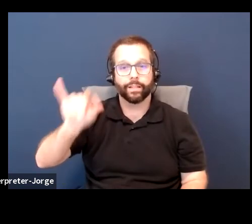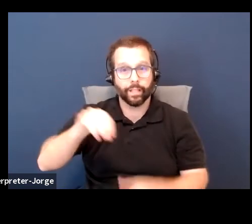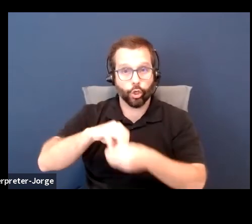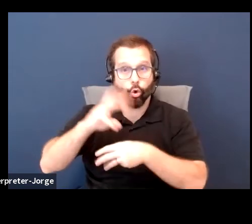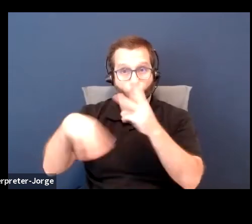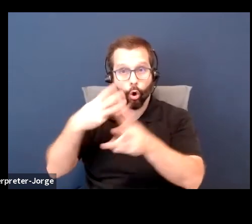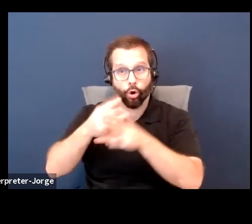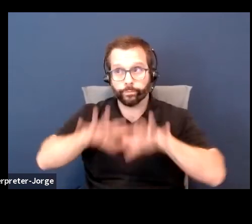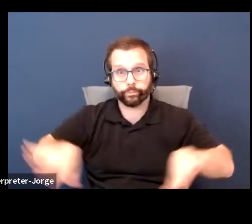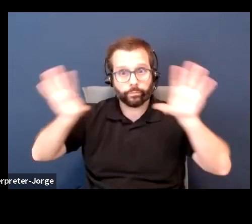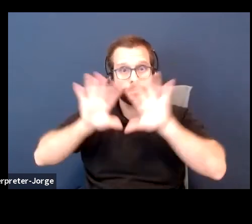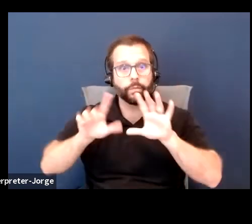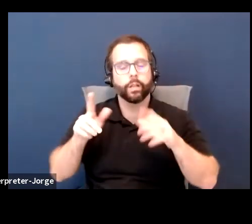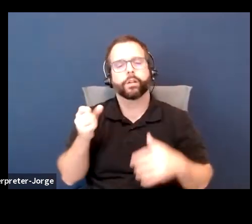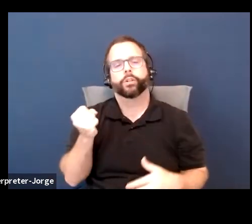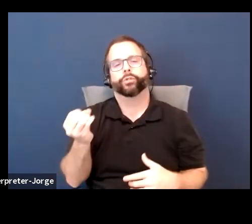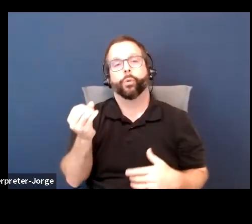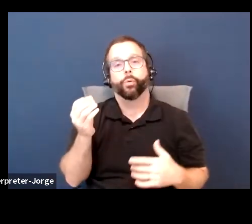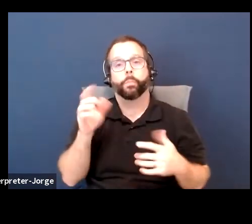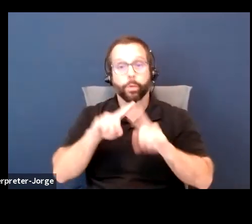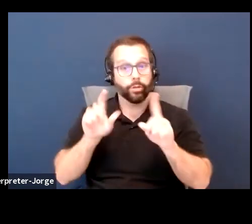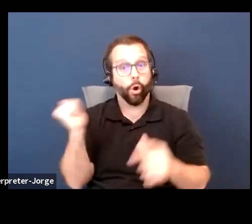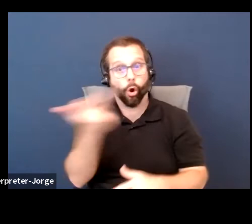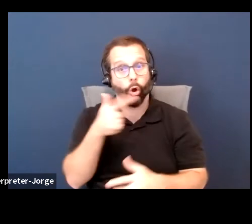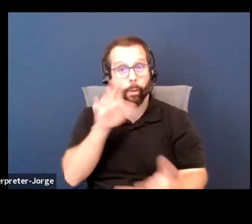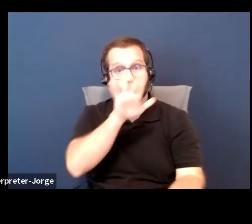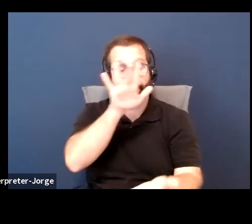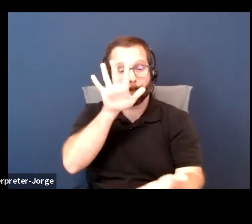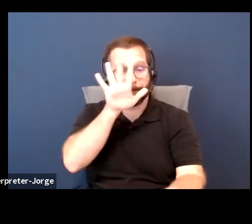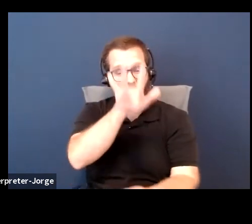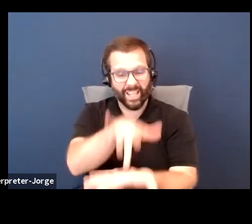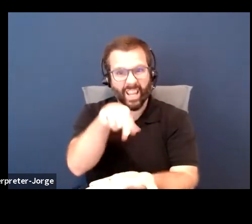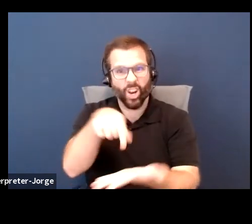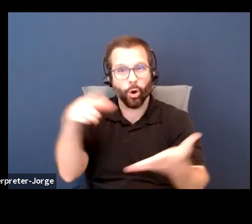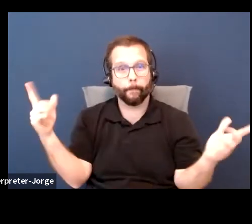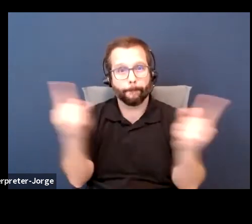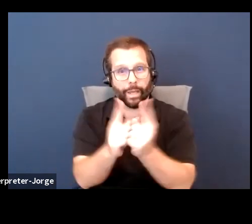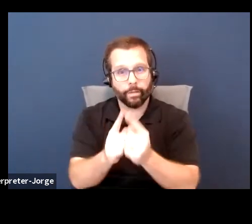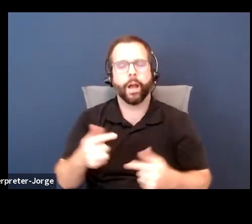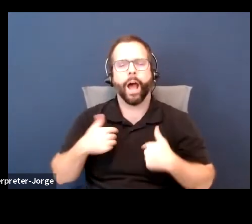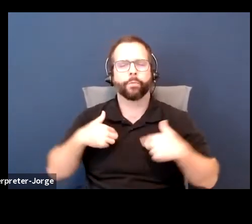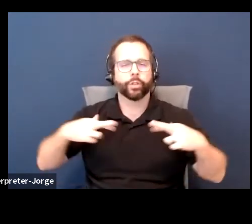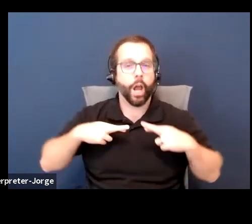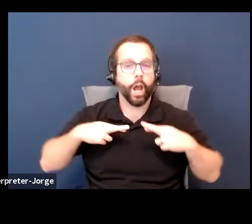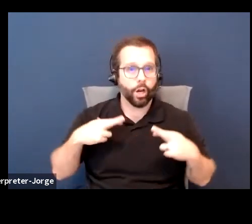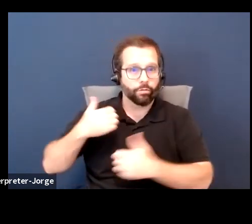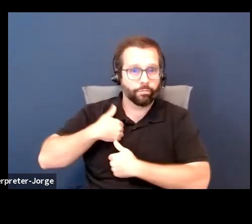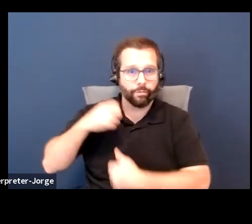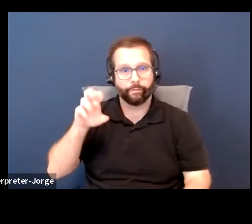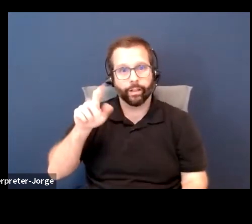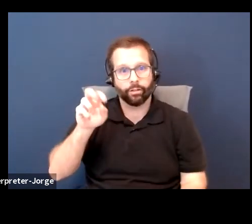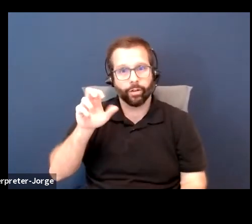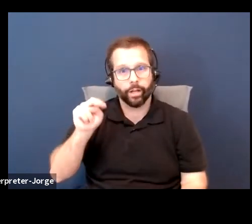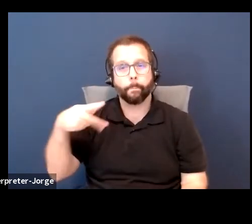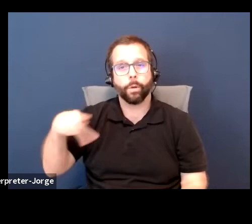little random. I'm a retired U.S. Army Staff Sergeant, veteran and Purple Heart recipient. I was wounded in combat